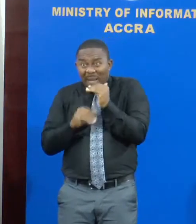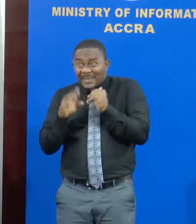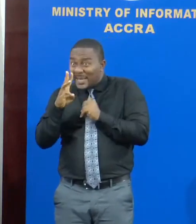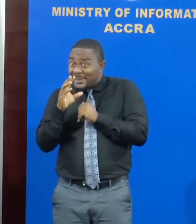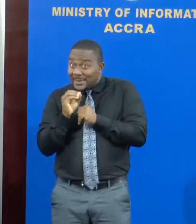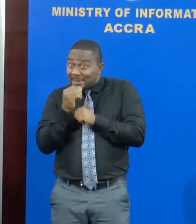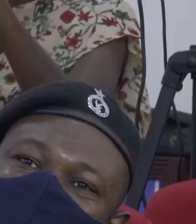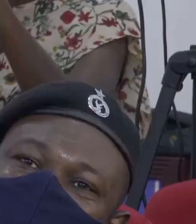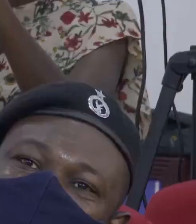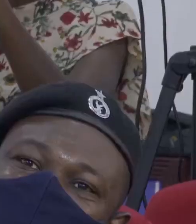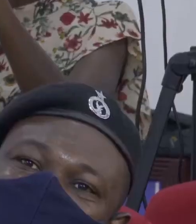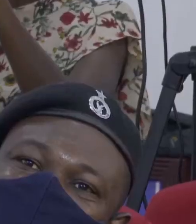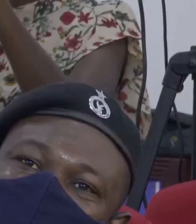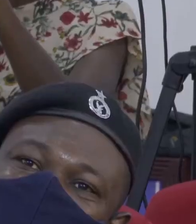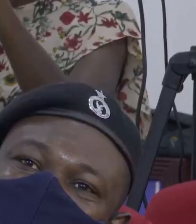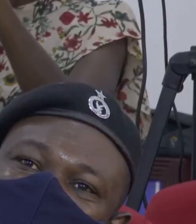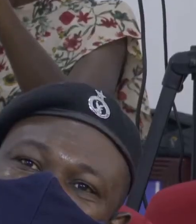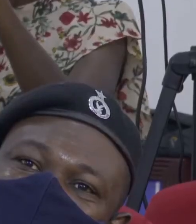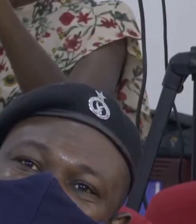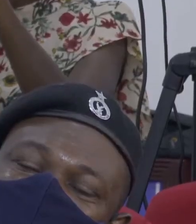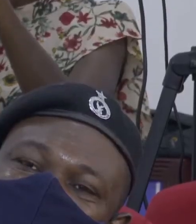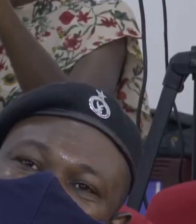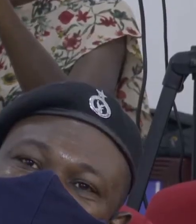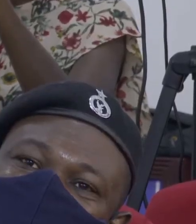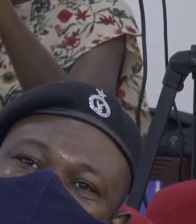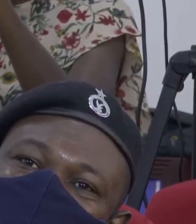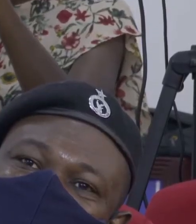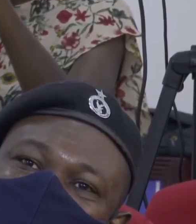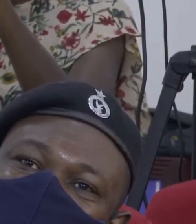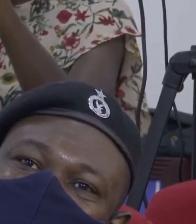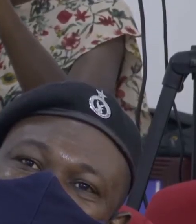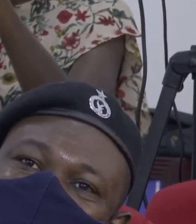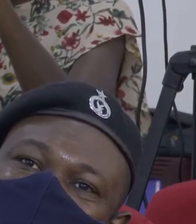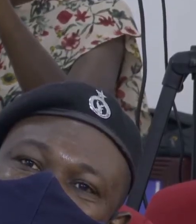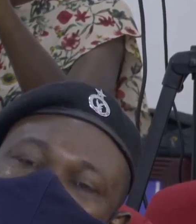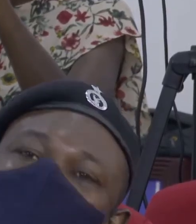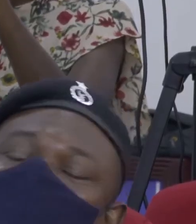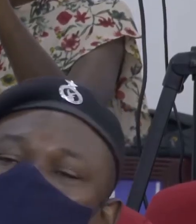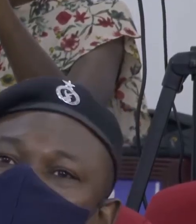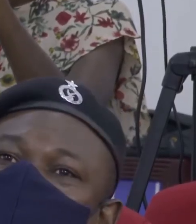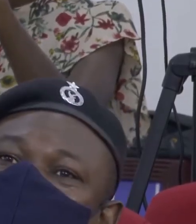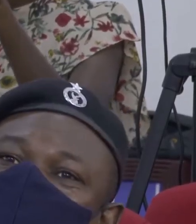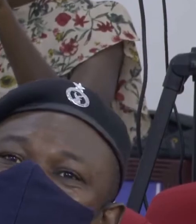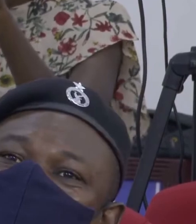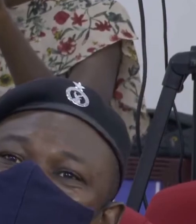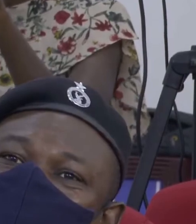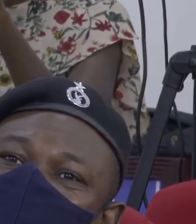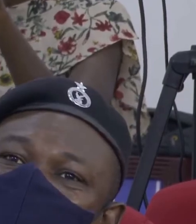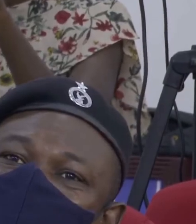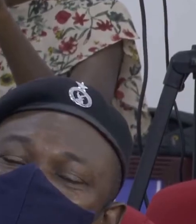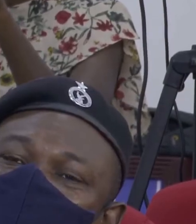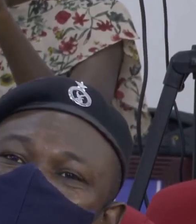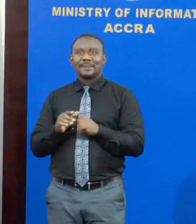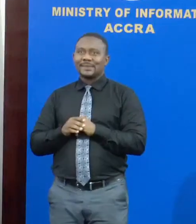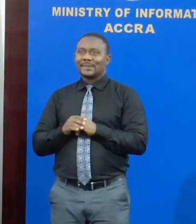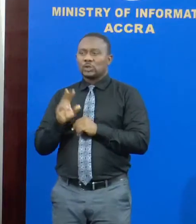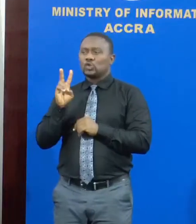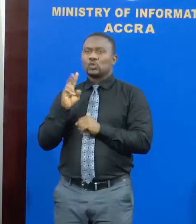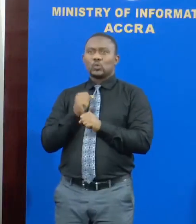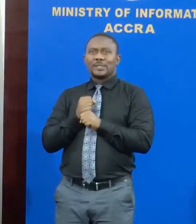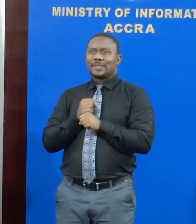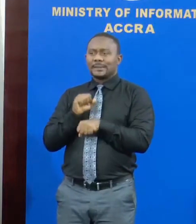60, your pension is reduced. So they want to take an early pension, but they don't want to suffer that